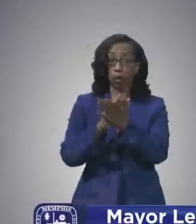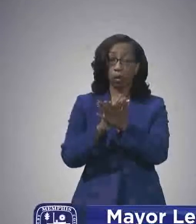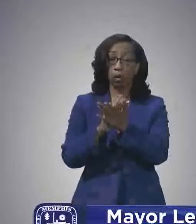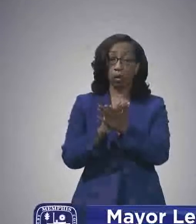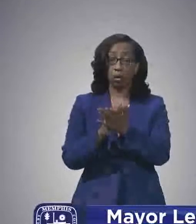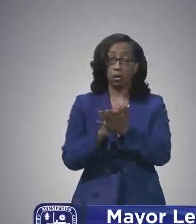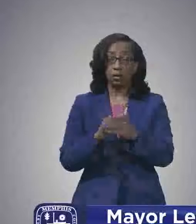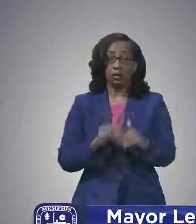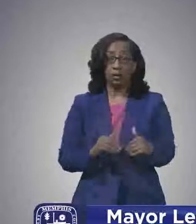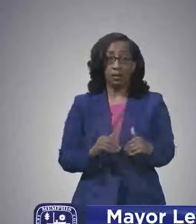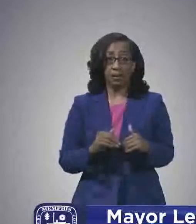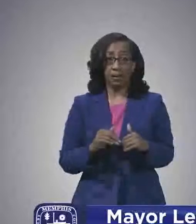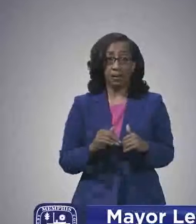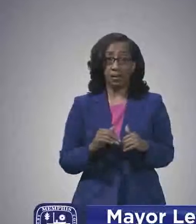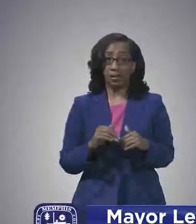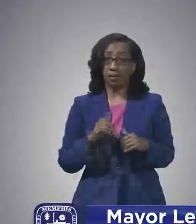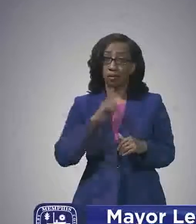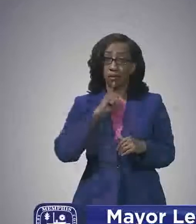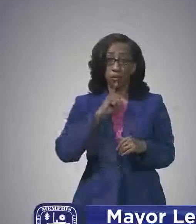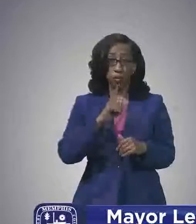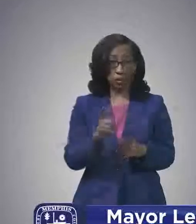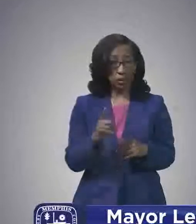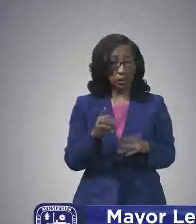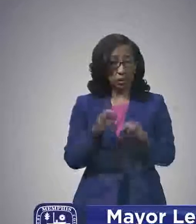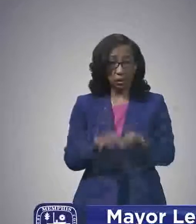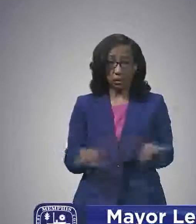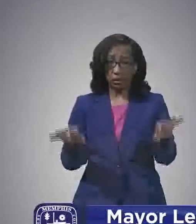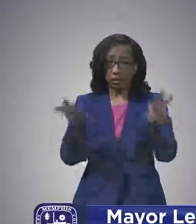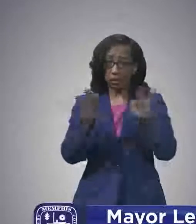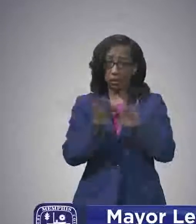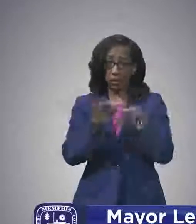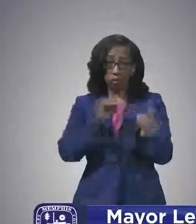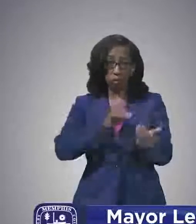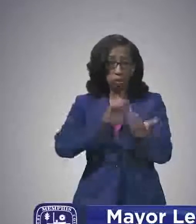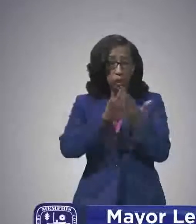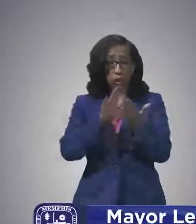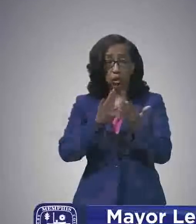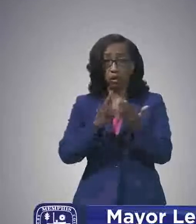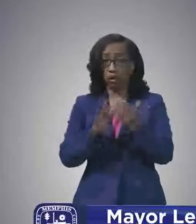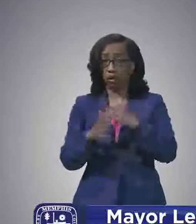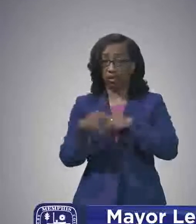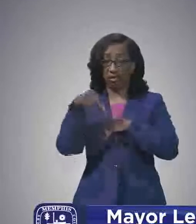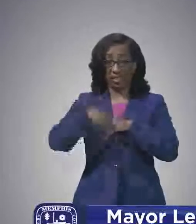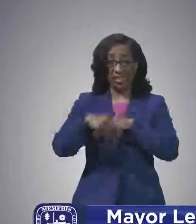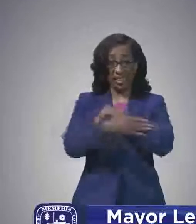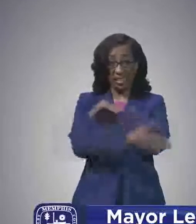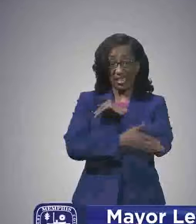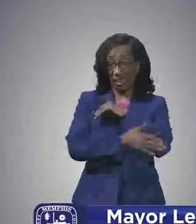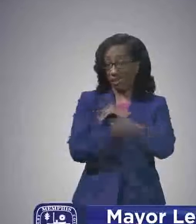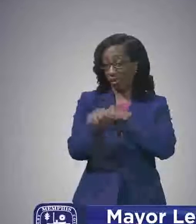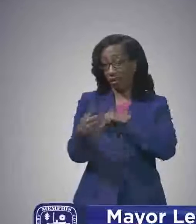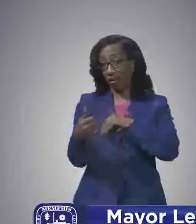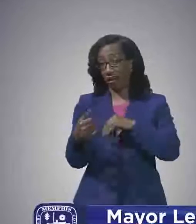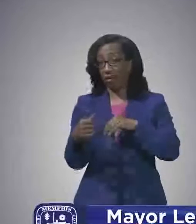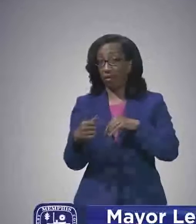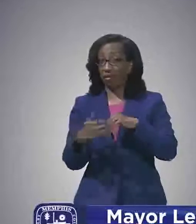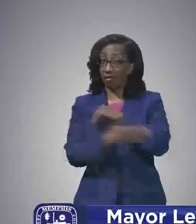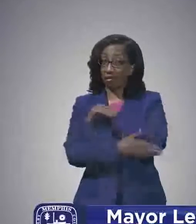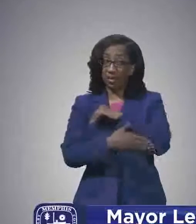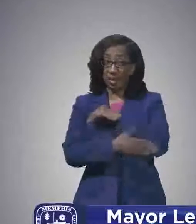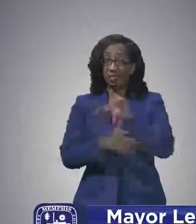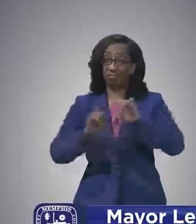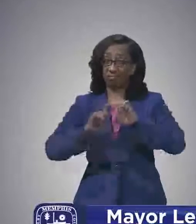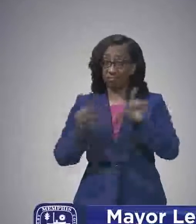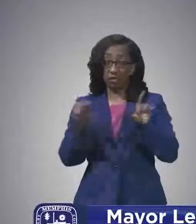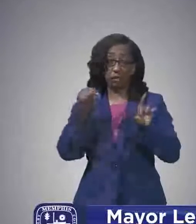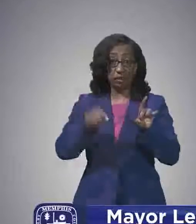one of the most aggressive approaches of any county in our state, but just to echo